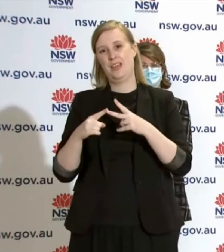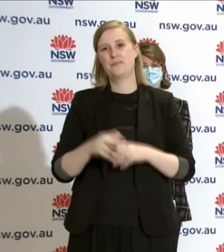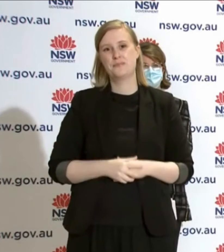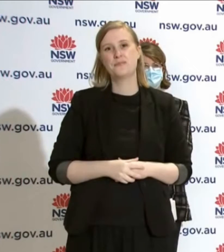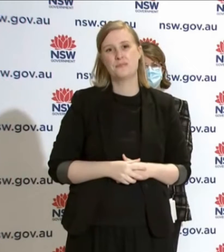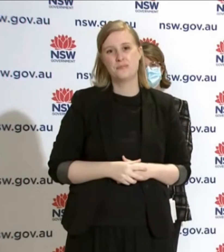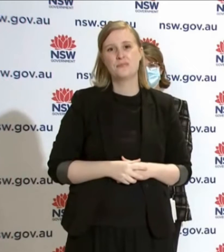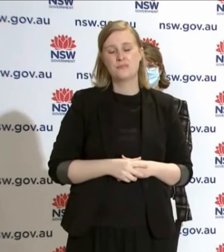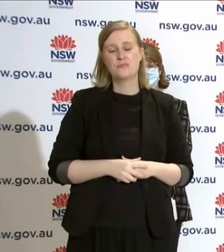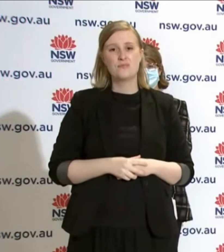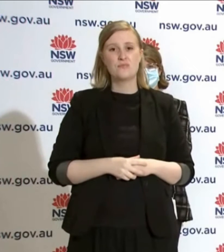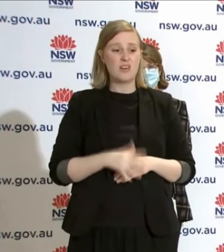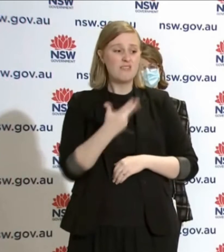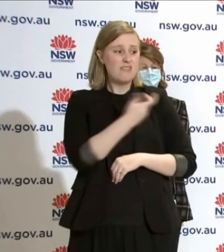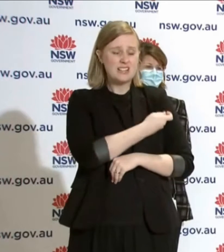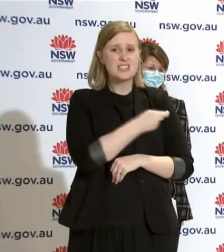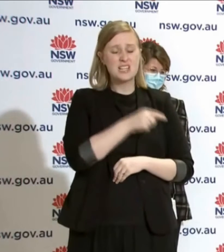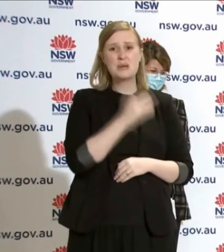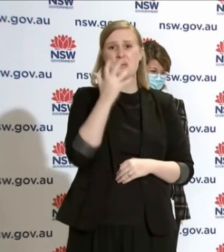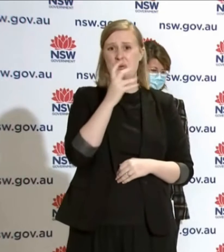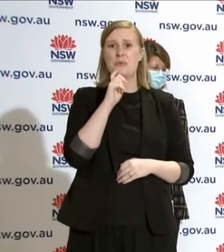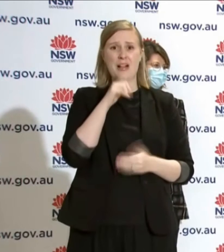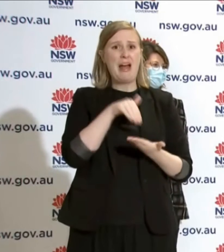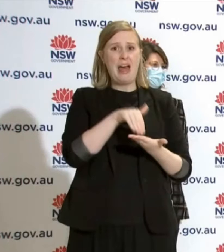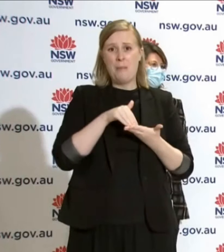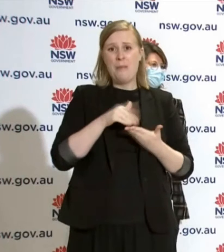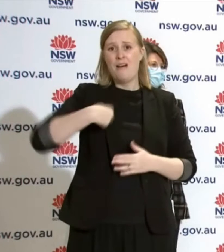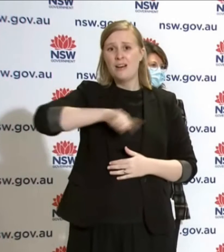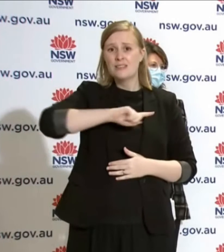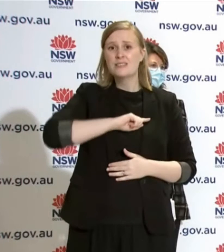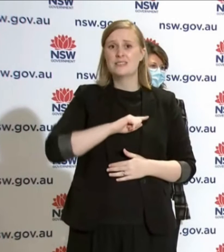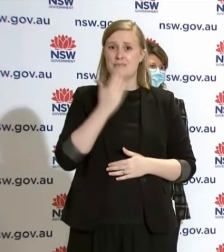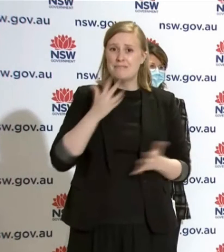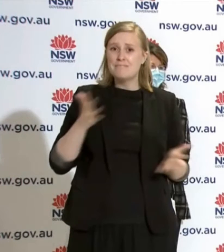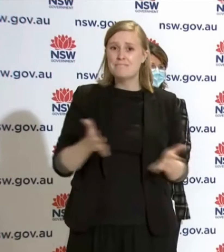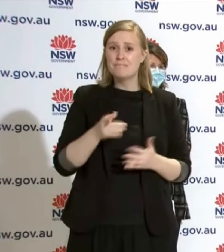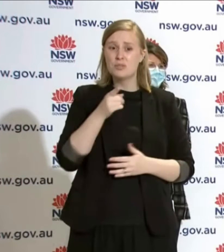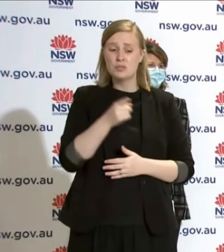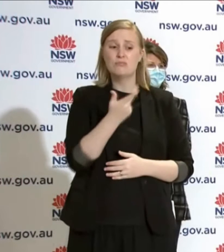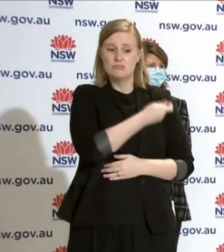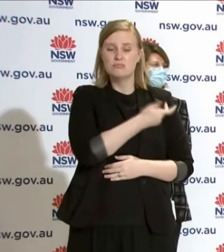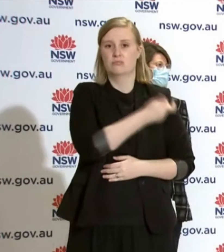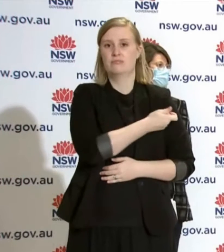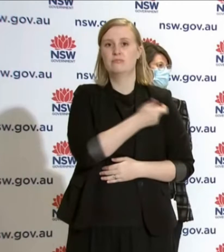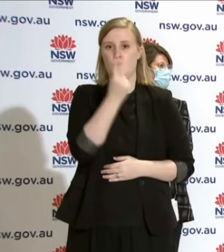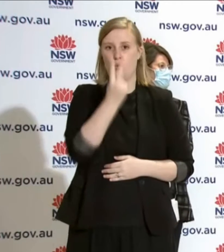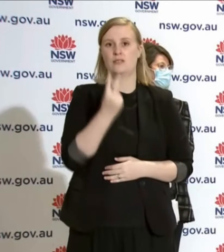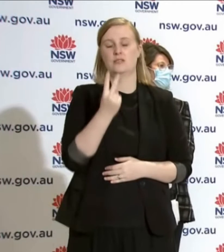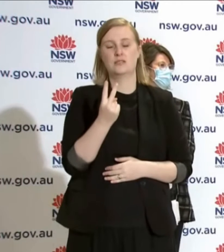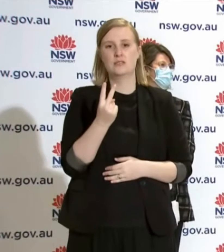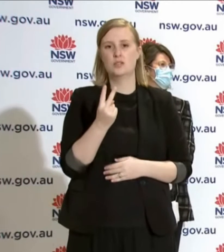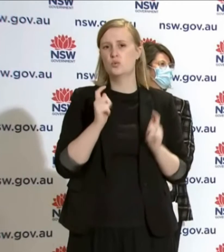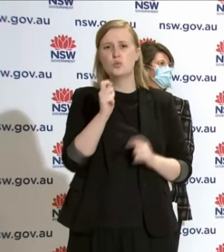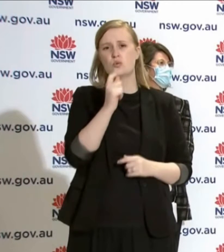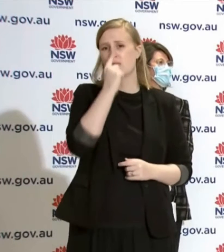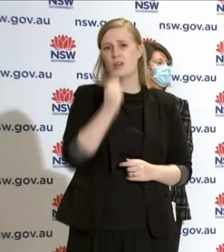vaccines are highly effective, and I do urge everyone to get their 2 doses as quickly as possible. 1